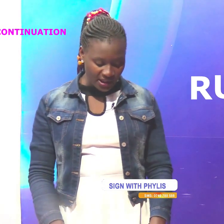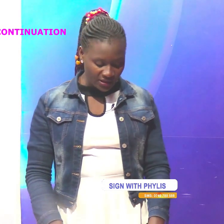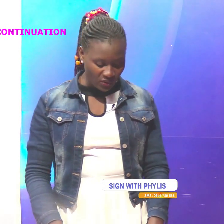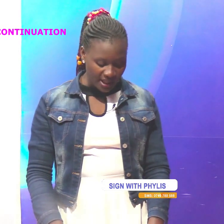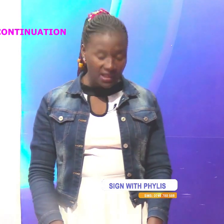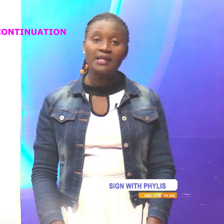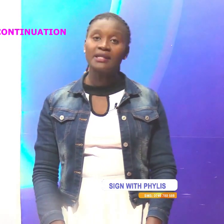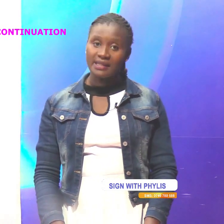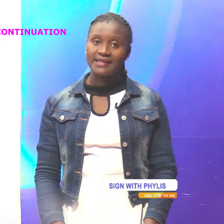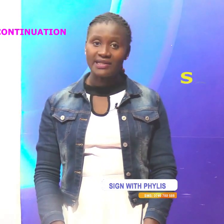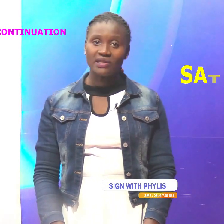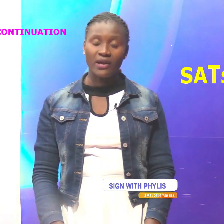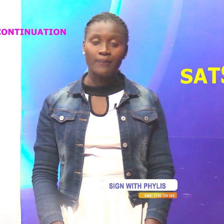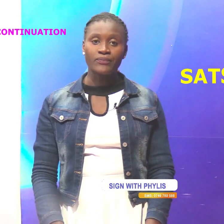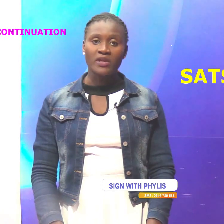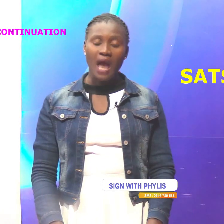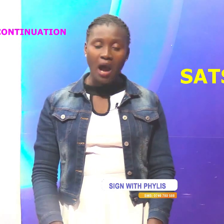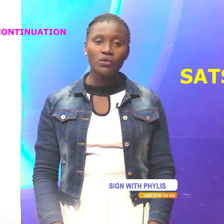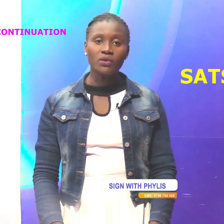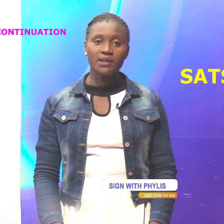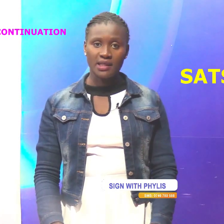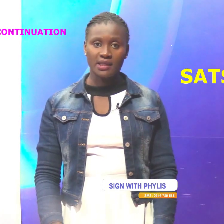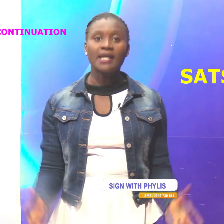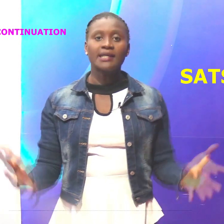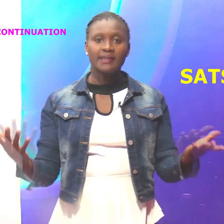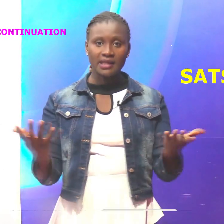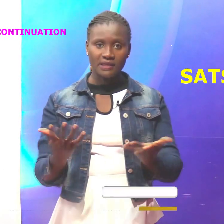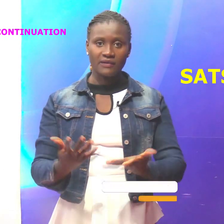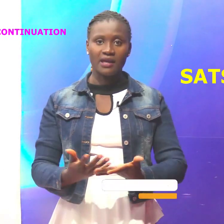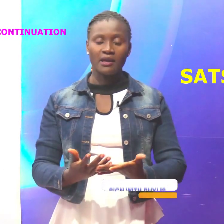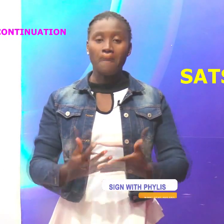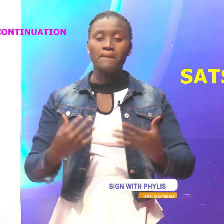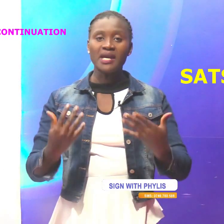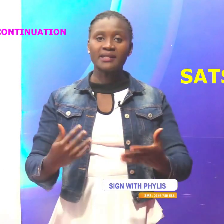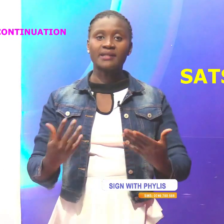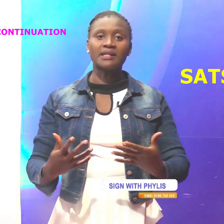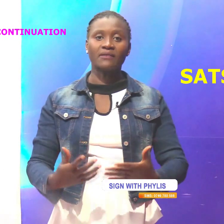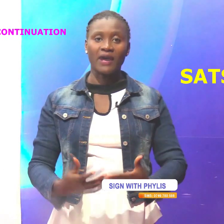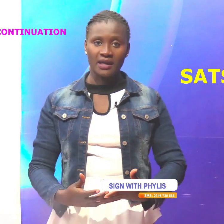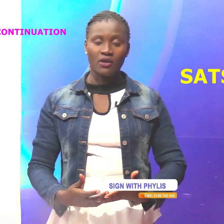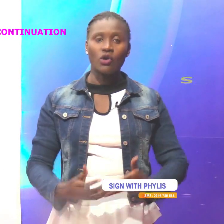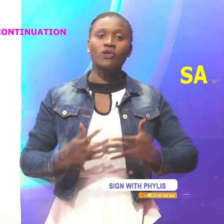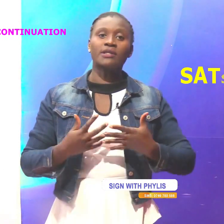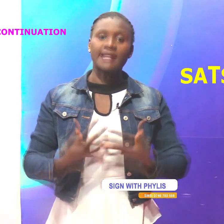word is satisfy. How do we sign it? Satisfy. Being satisfied or satisfy.